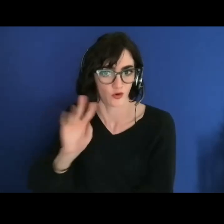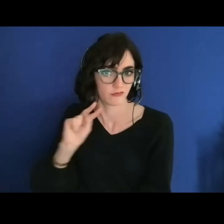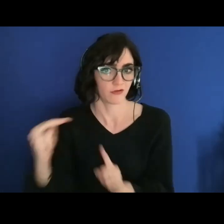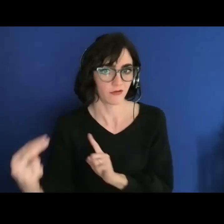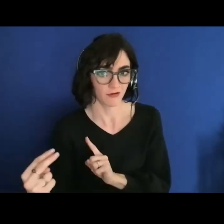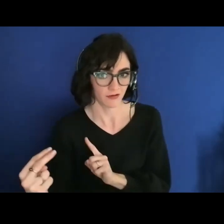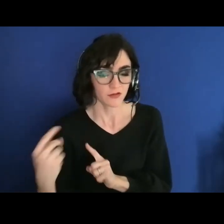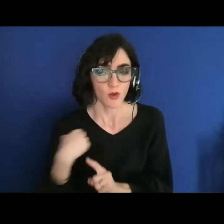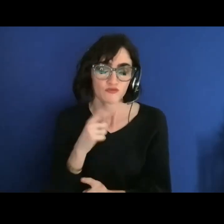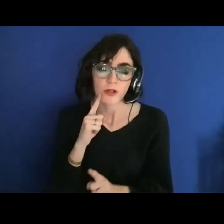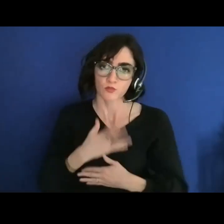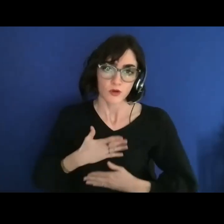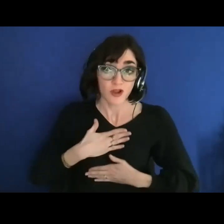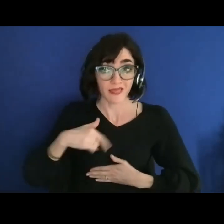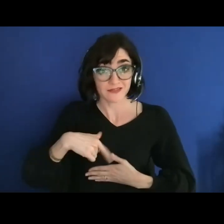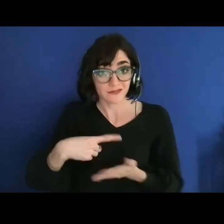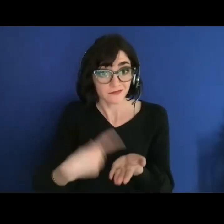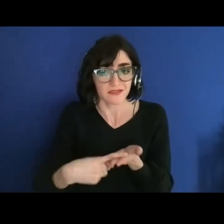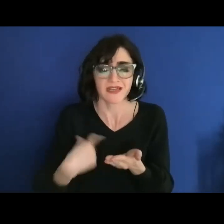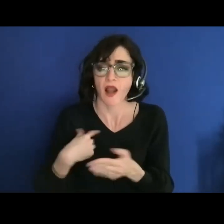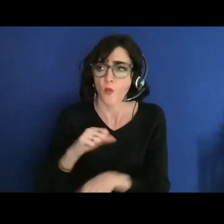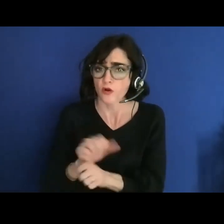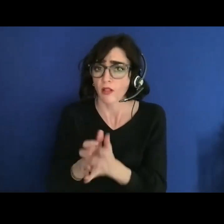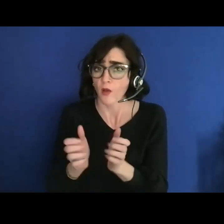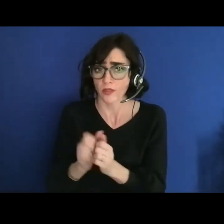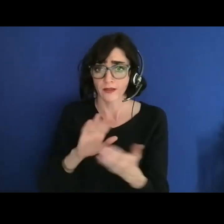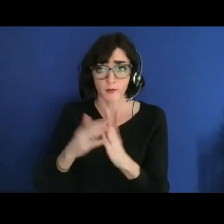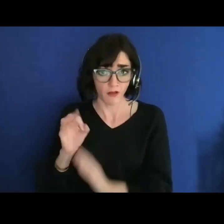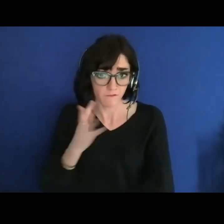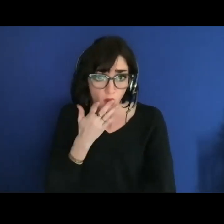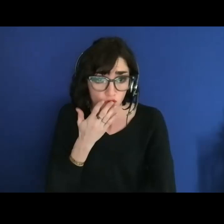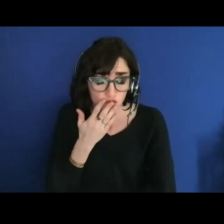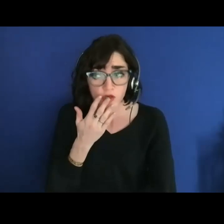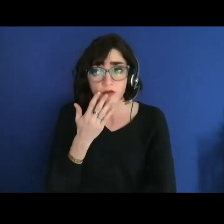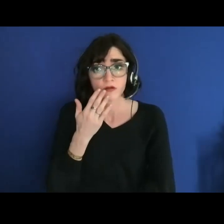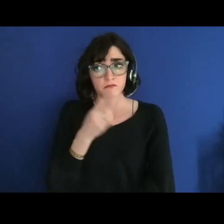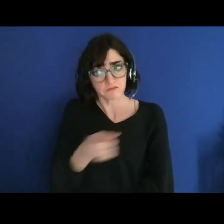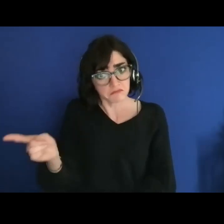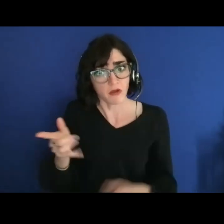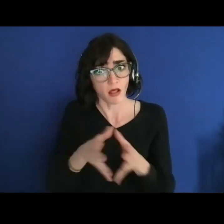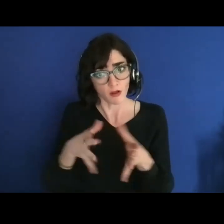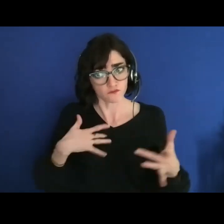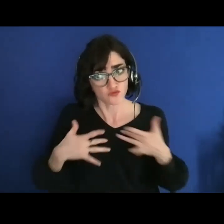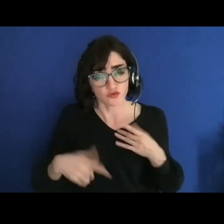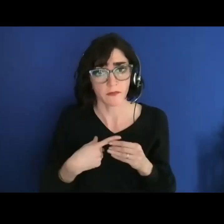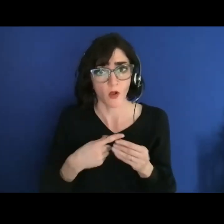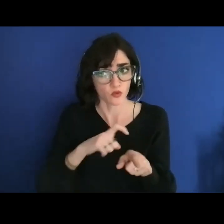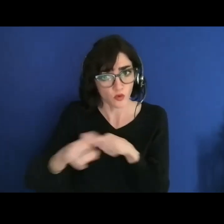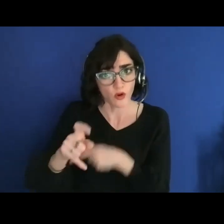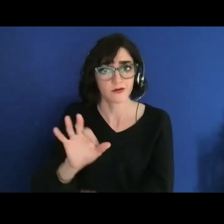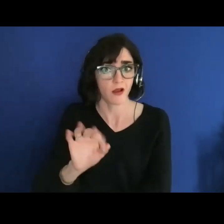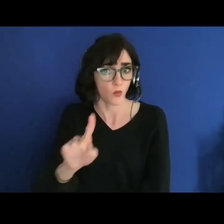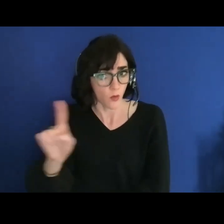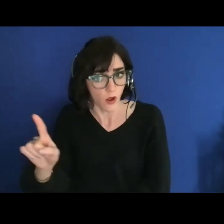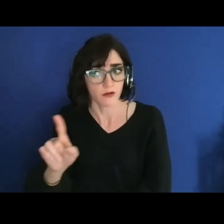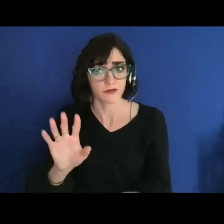over the summer with communities of color, and there's a lot of concern to call 911 and 988. So I think the conversation we're having is,